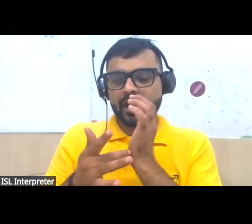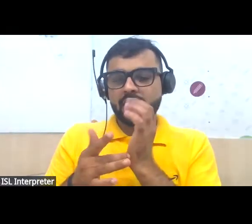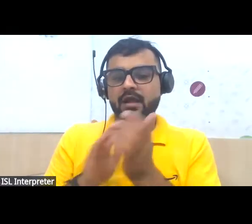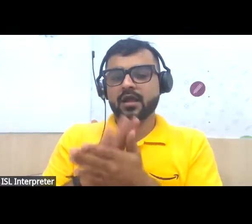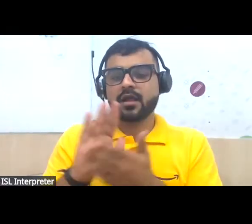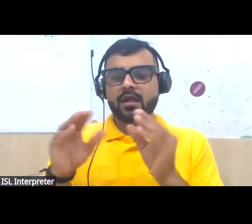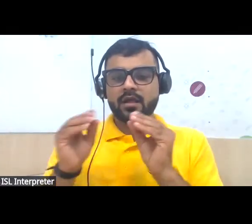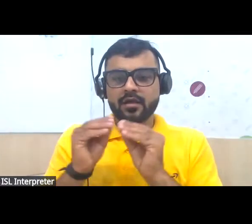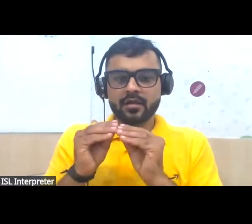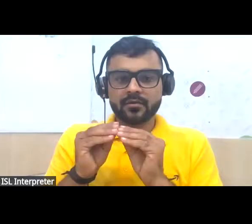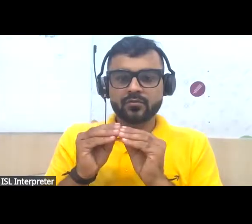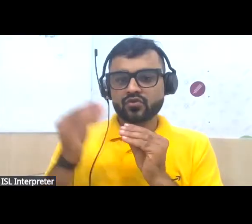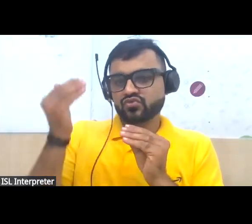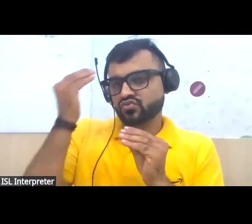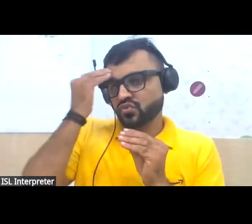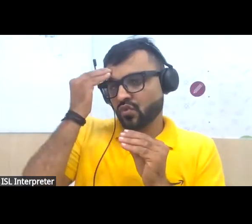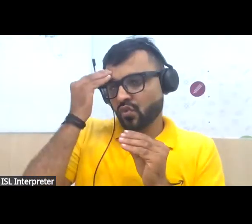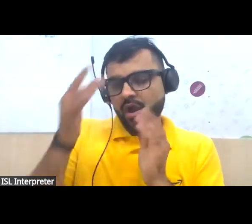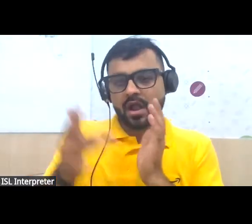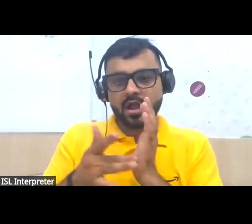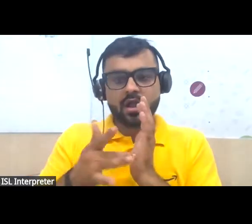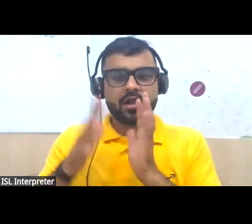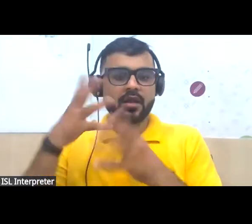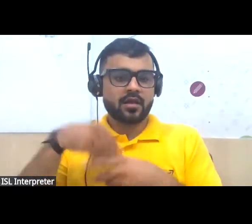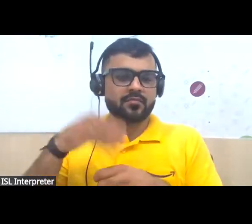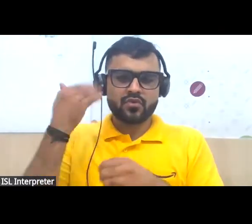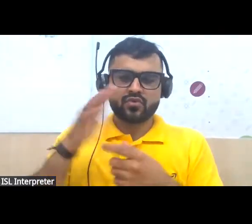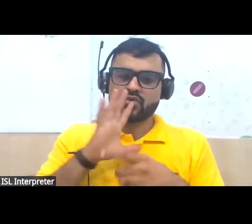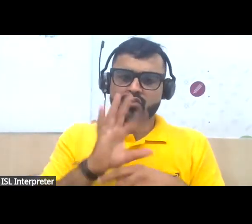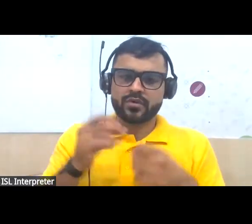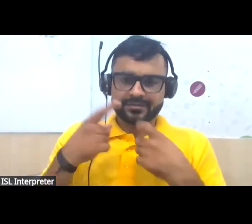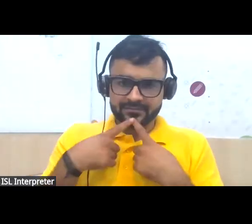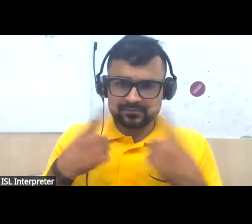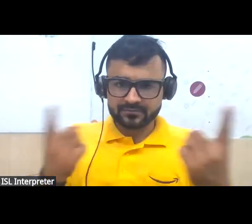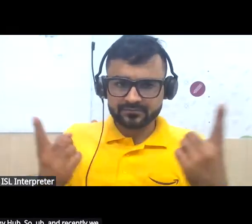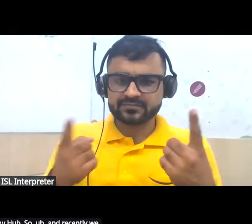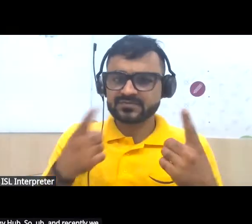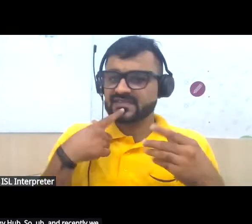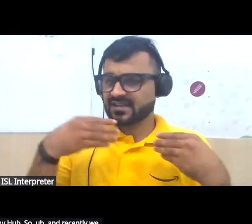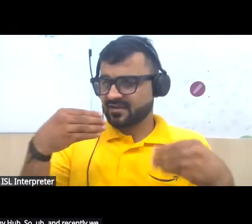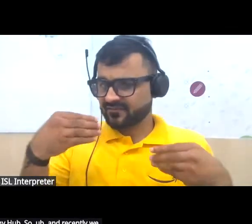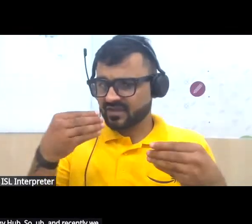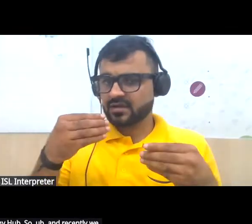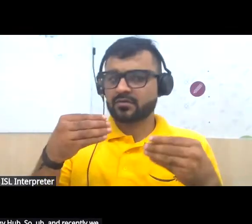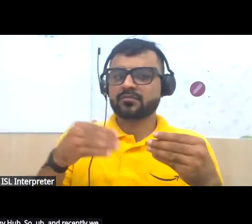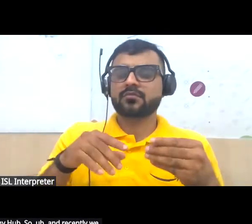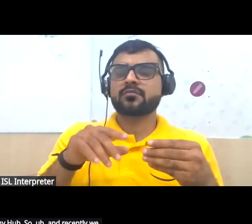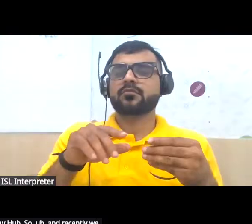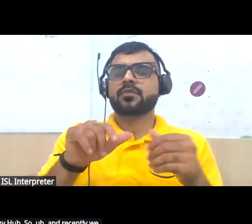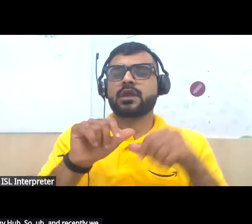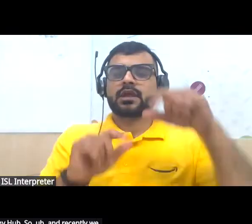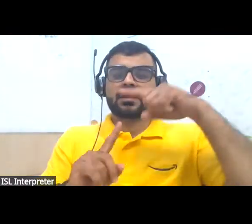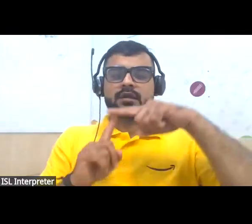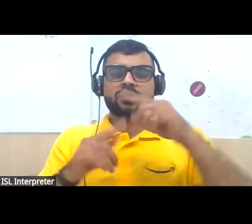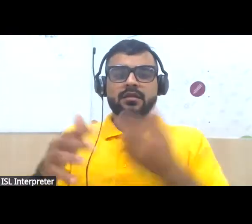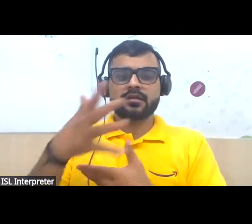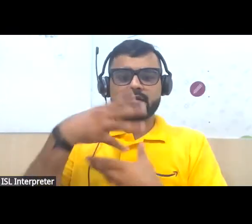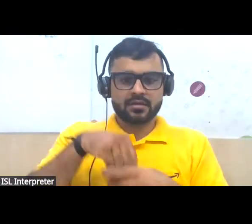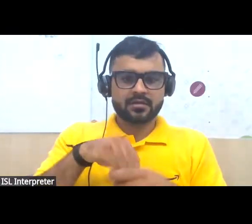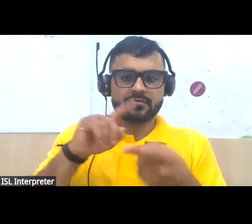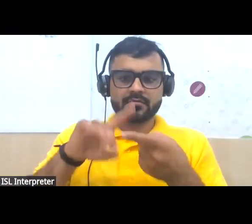of the Assistive Technology Hub. So, and recently we released a white paper around AT. So that is also